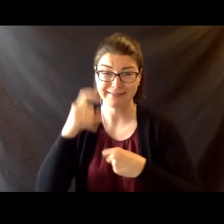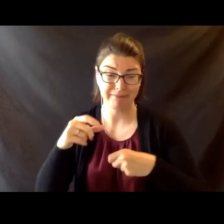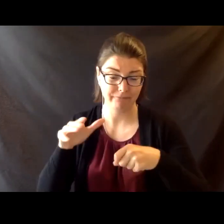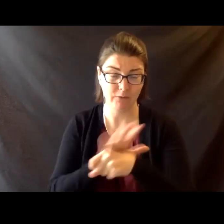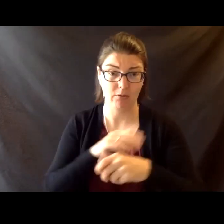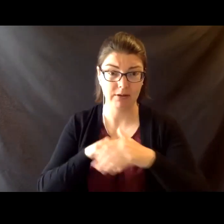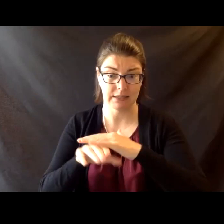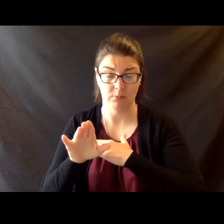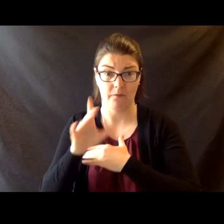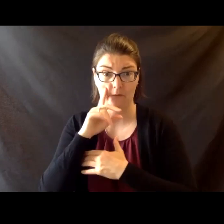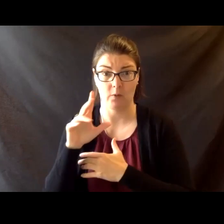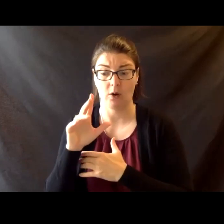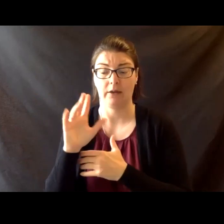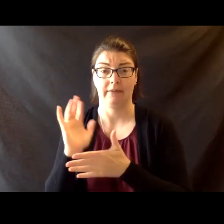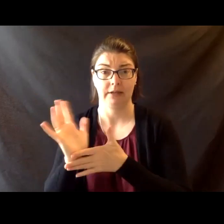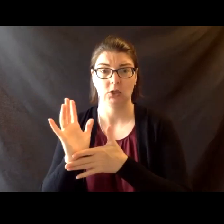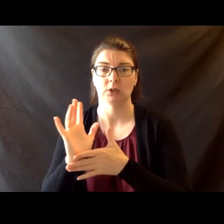these videos, please email